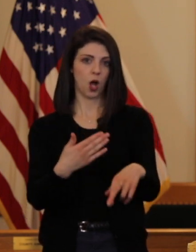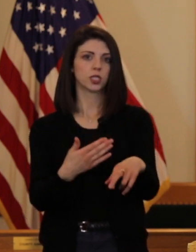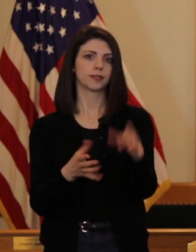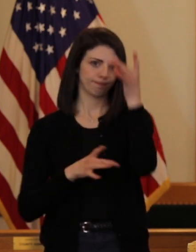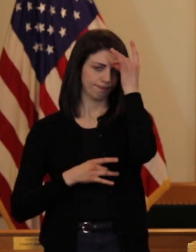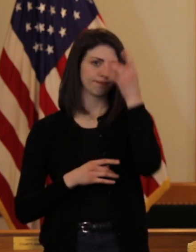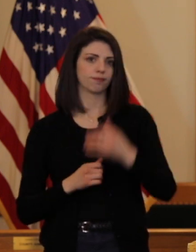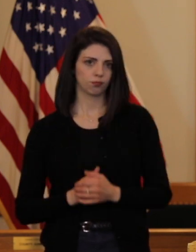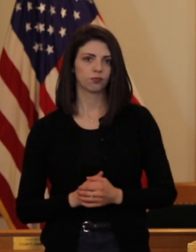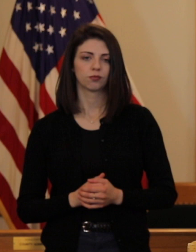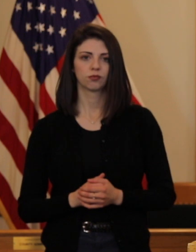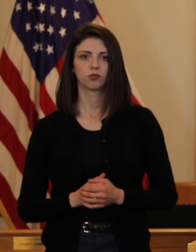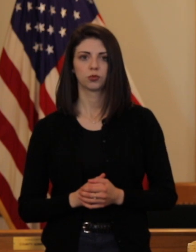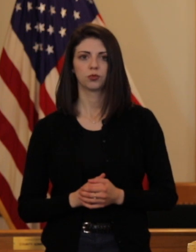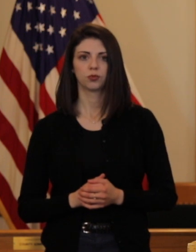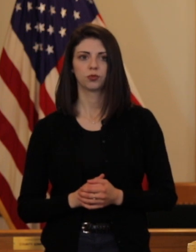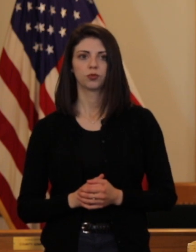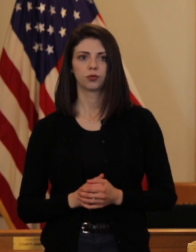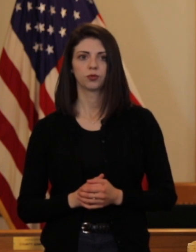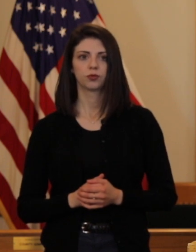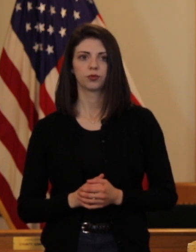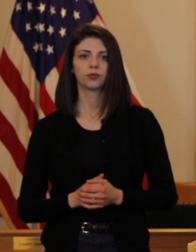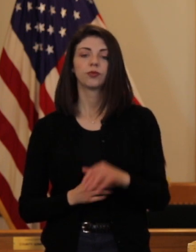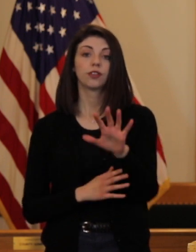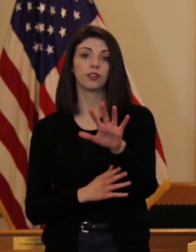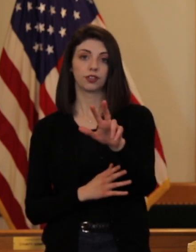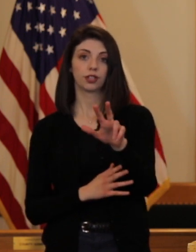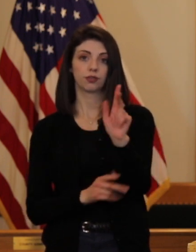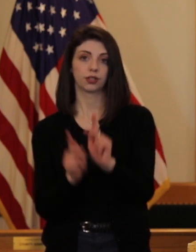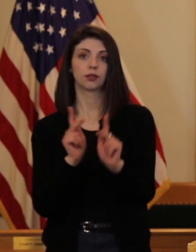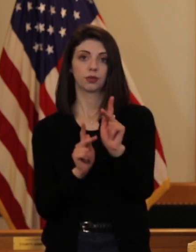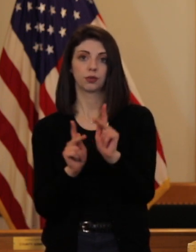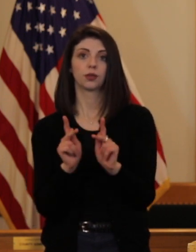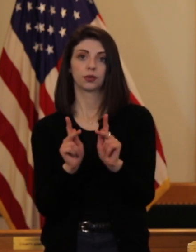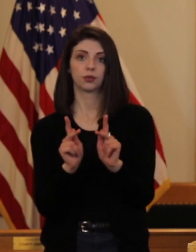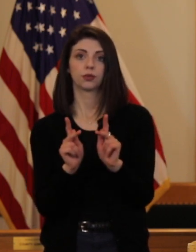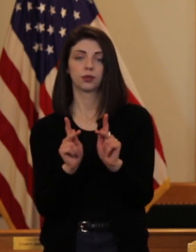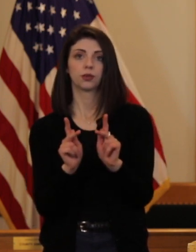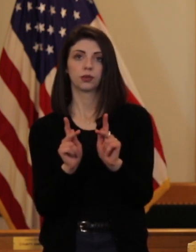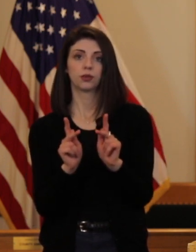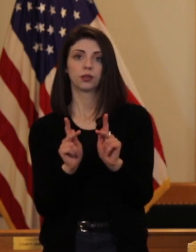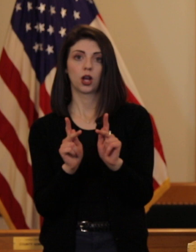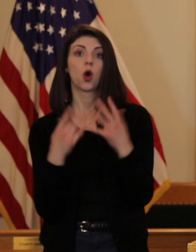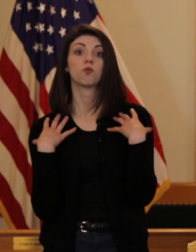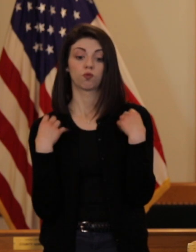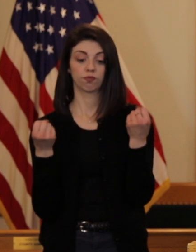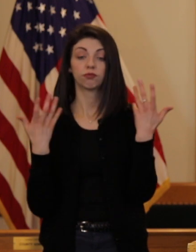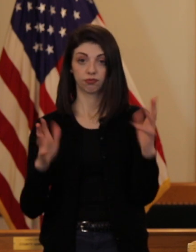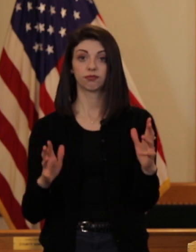to the health department. We have 53 residents that have recovered